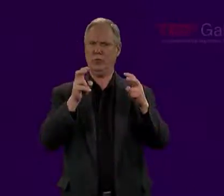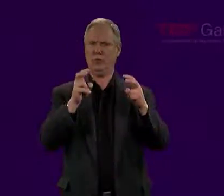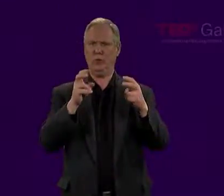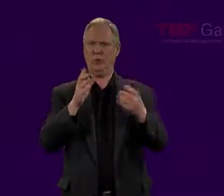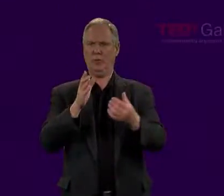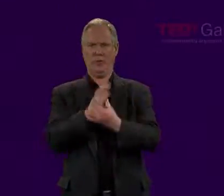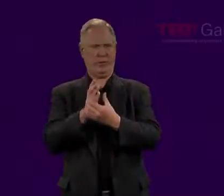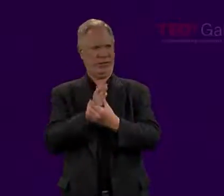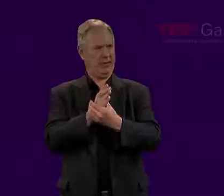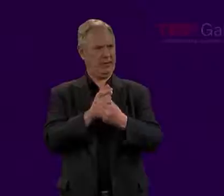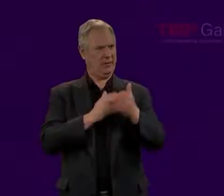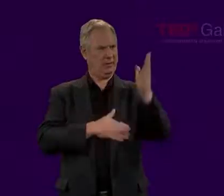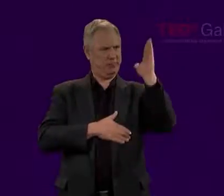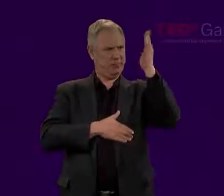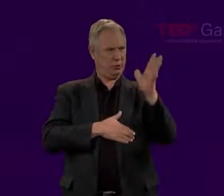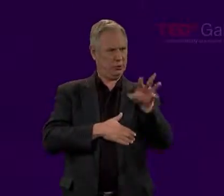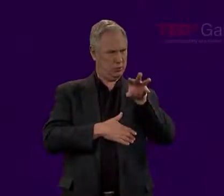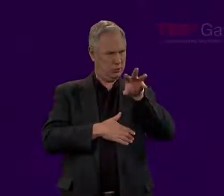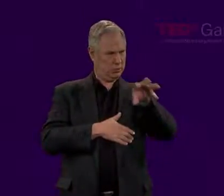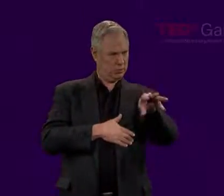Light can be shared